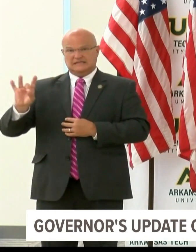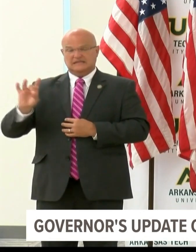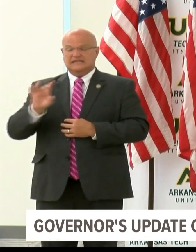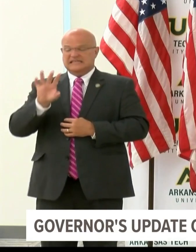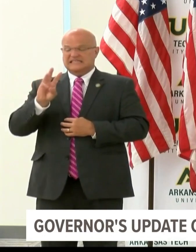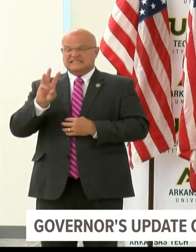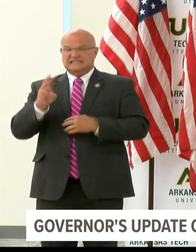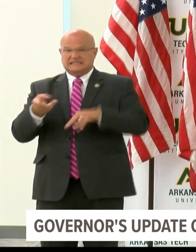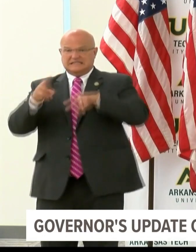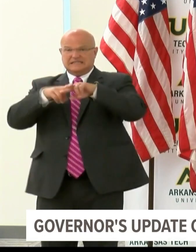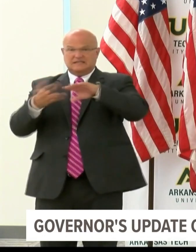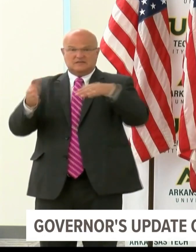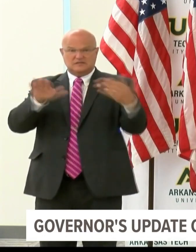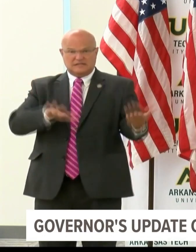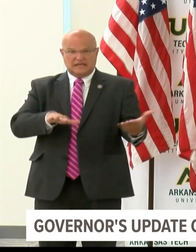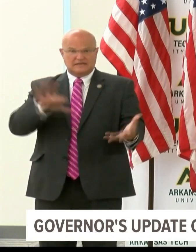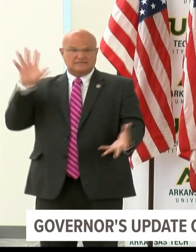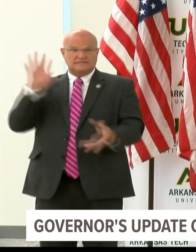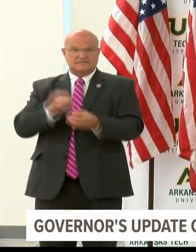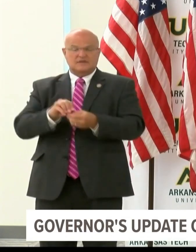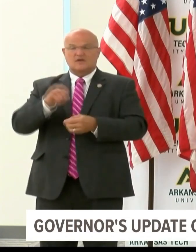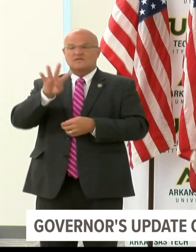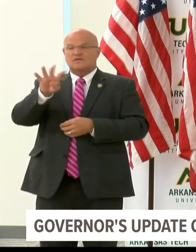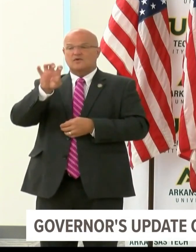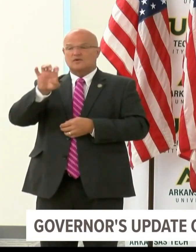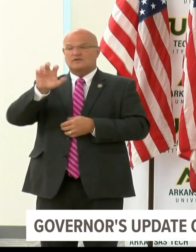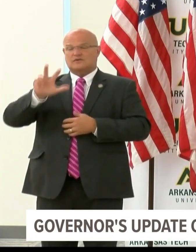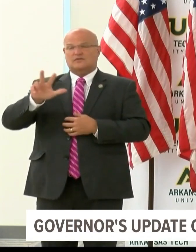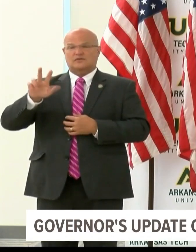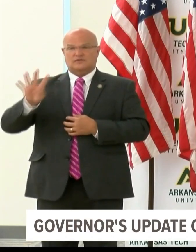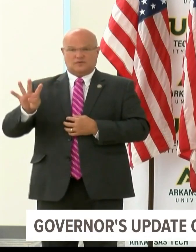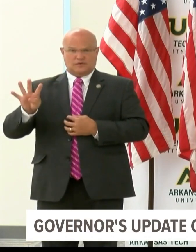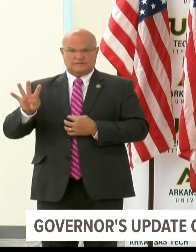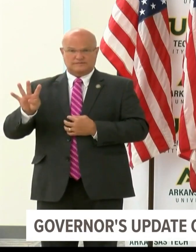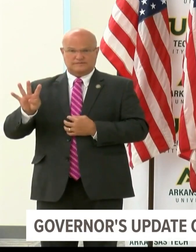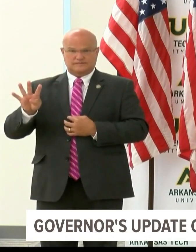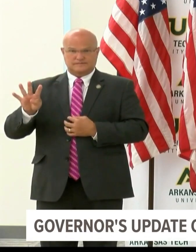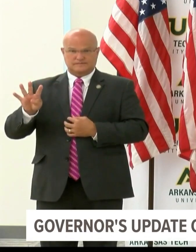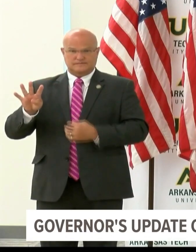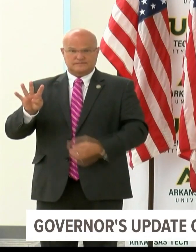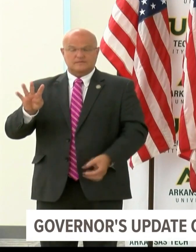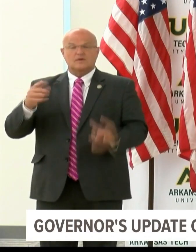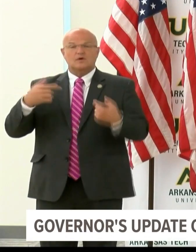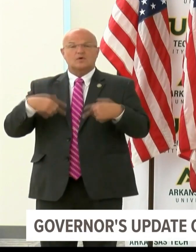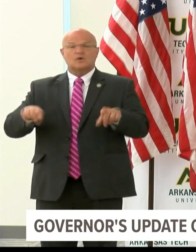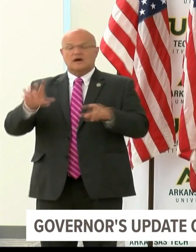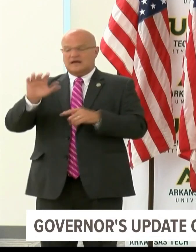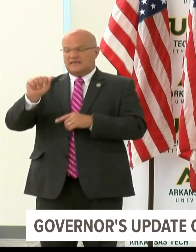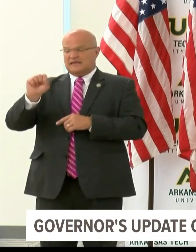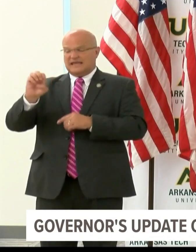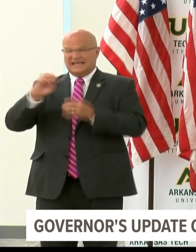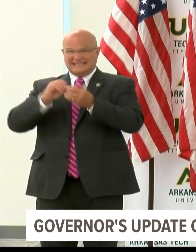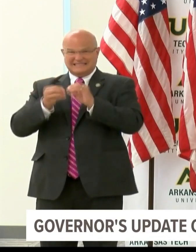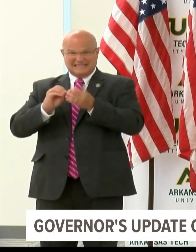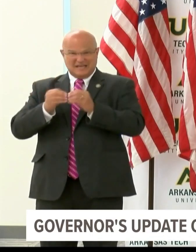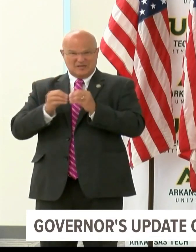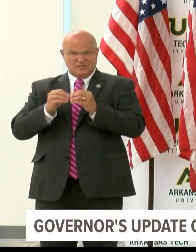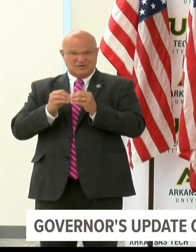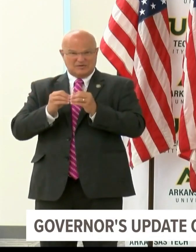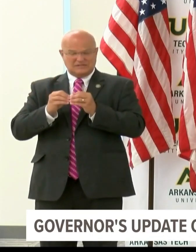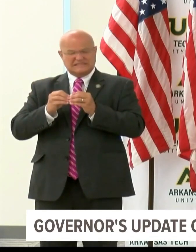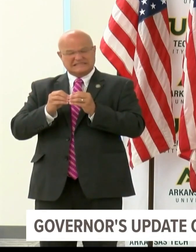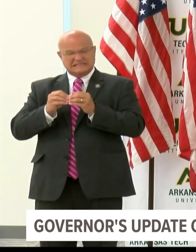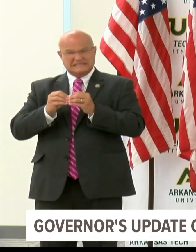6 additional deaths. That bring us to 434. And while the case number is